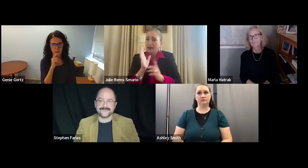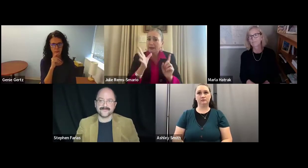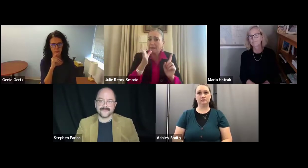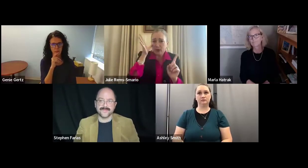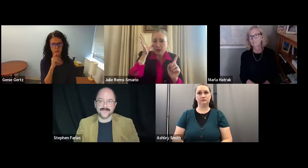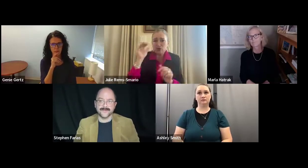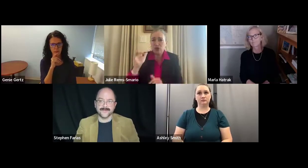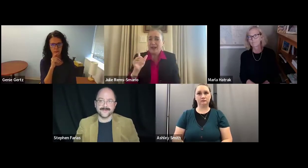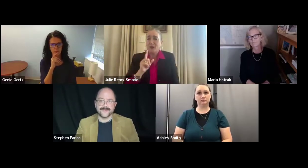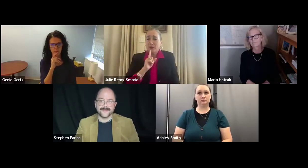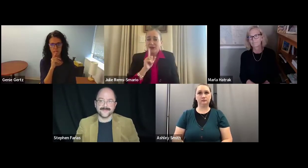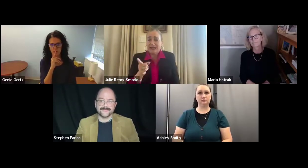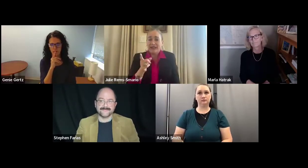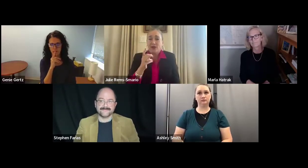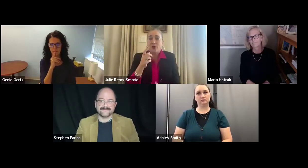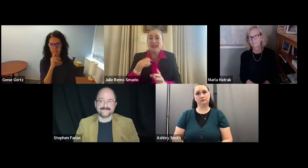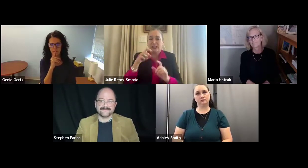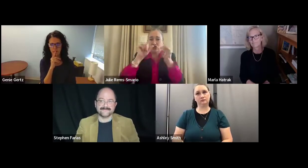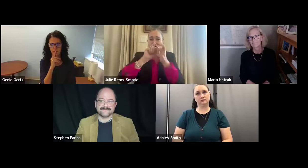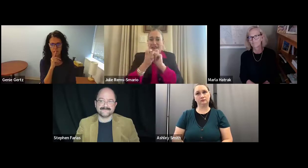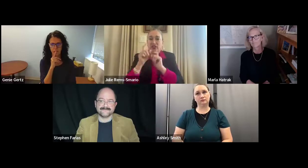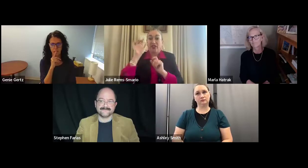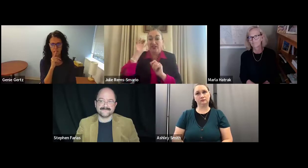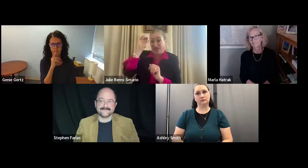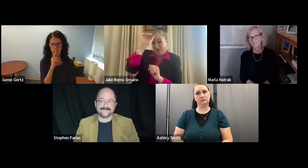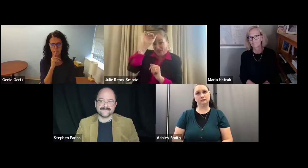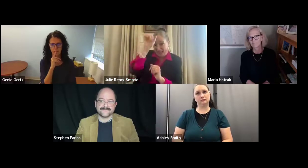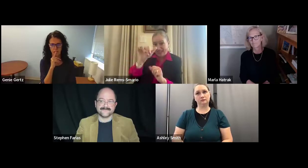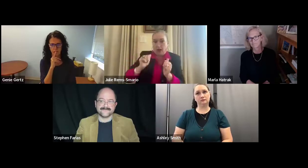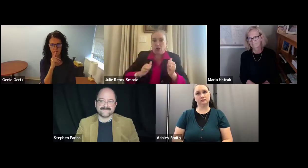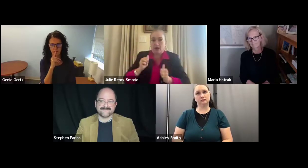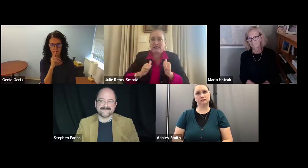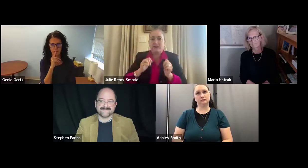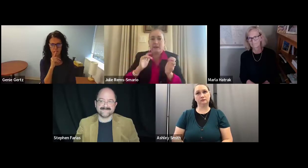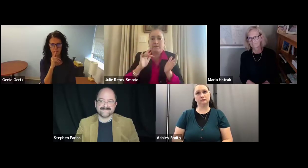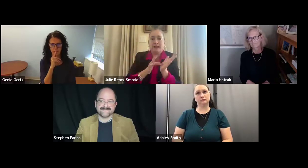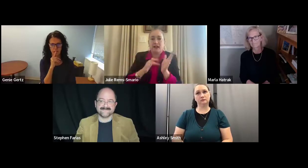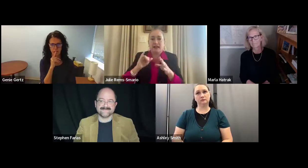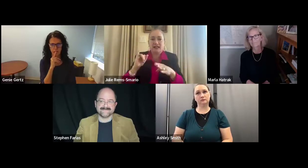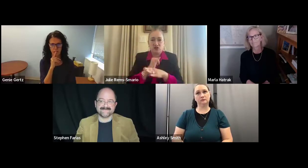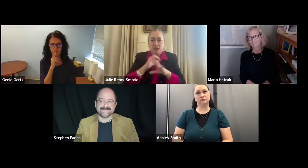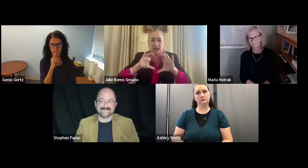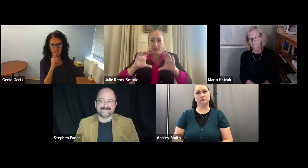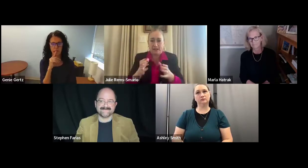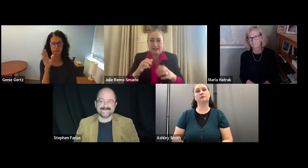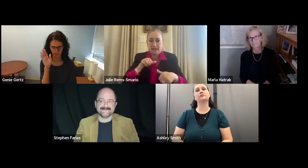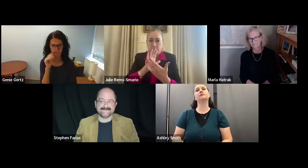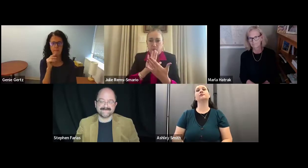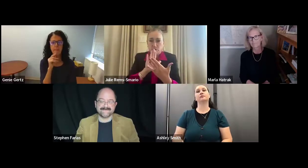condition of the heart. So when you go back to the question of who has the right, we really need to change the medical model,